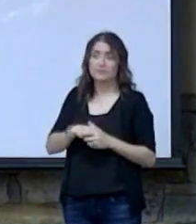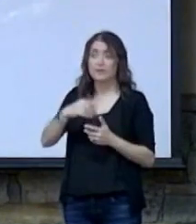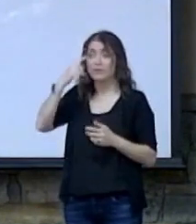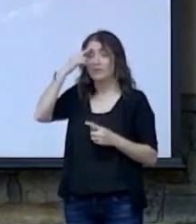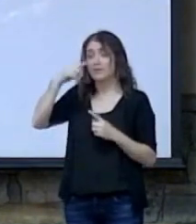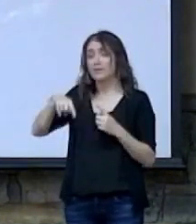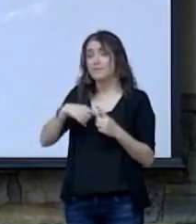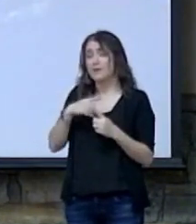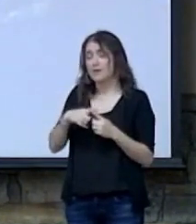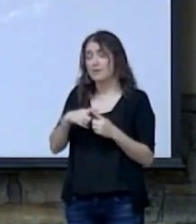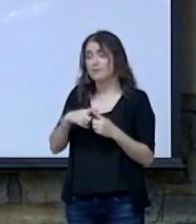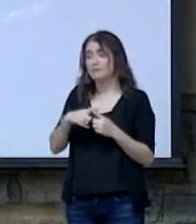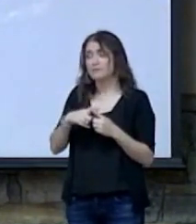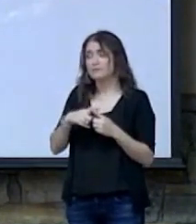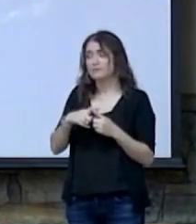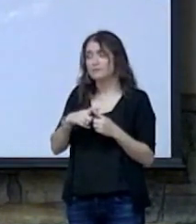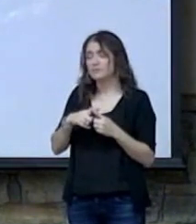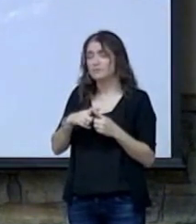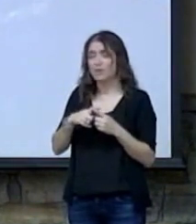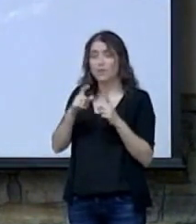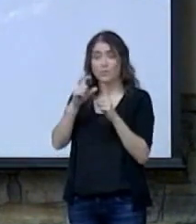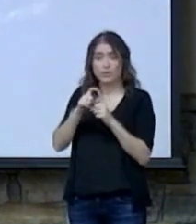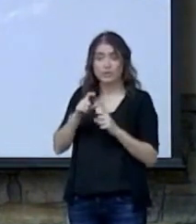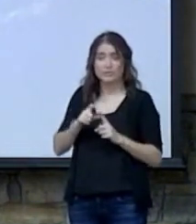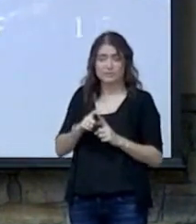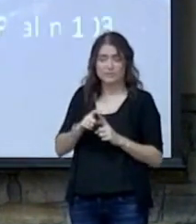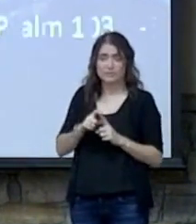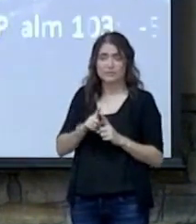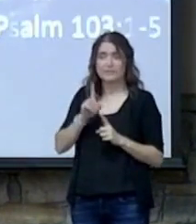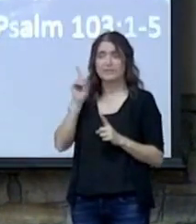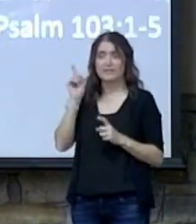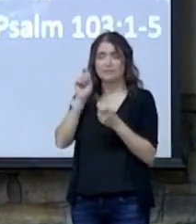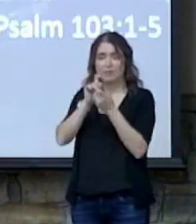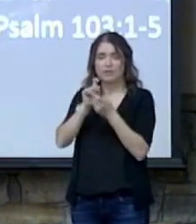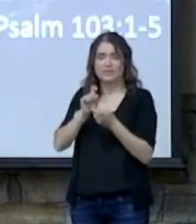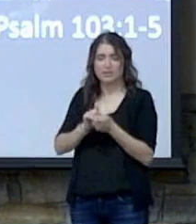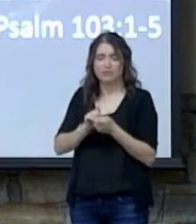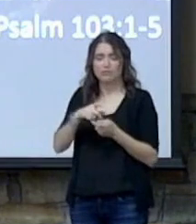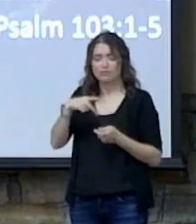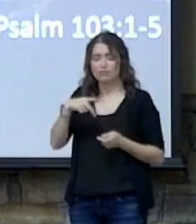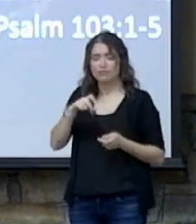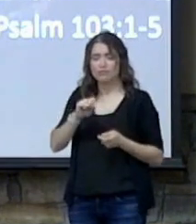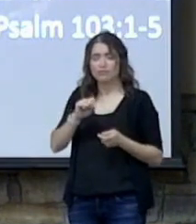about the words to this particular psalm,